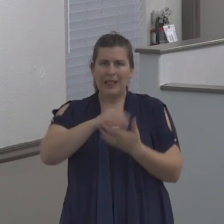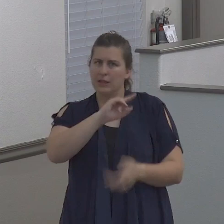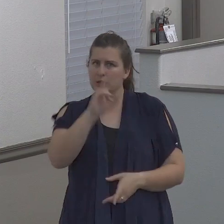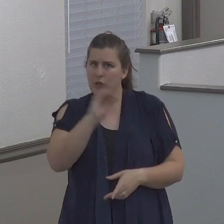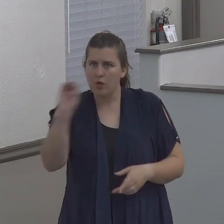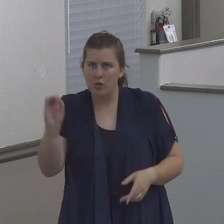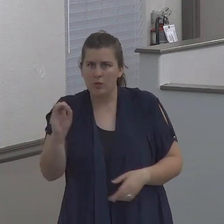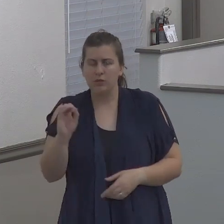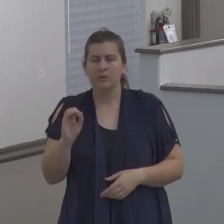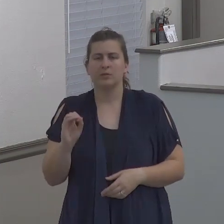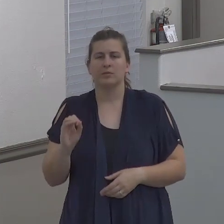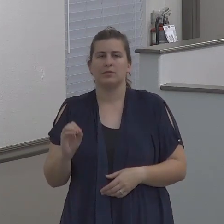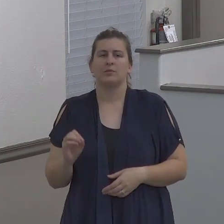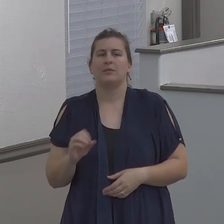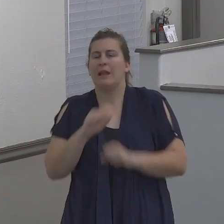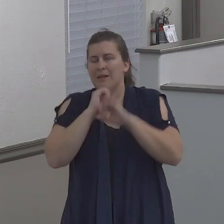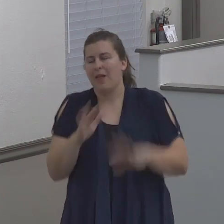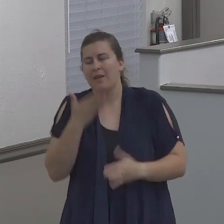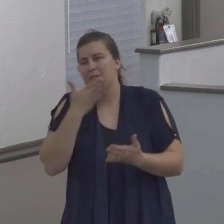Well, that's what they're called.